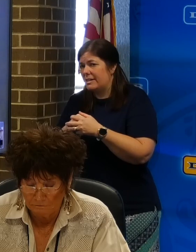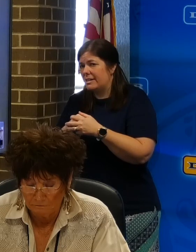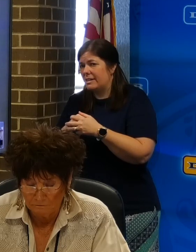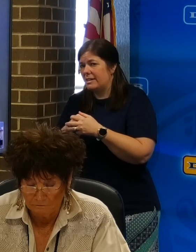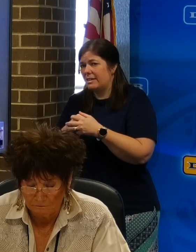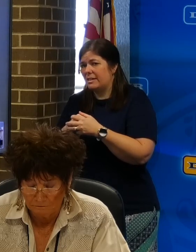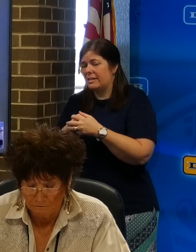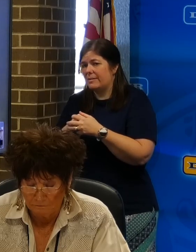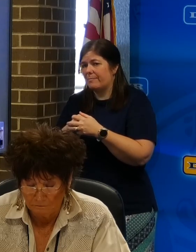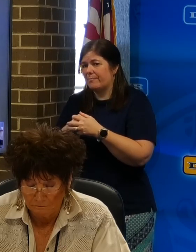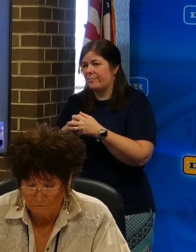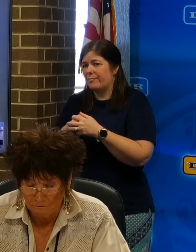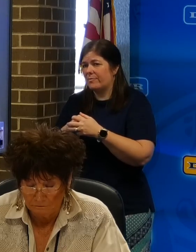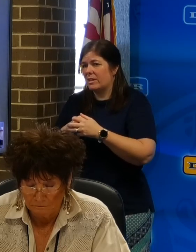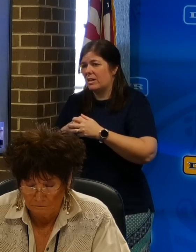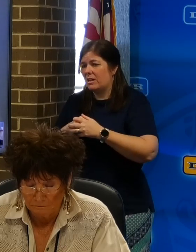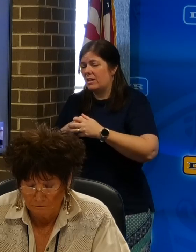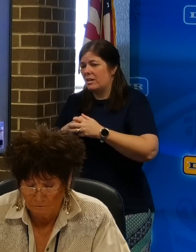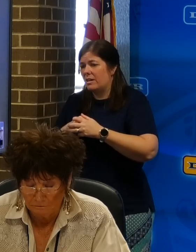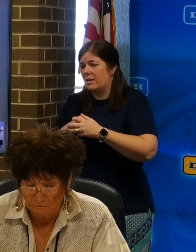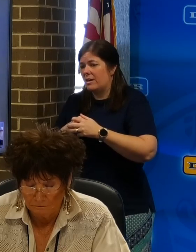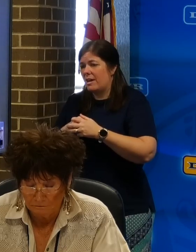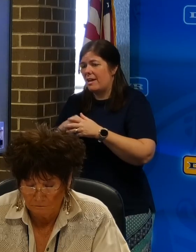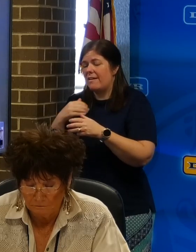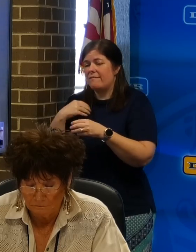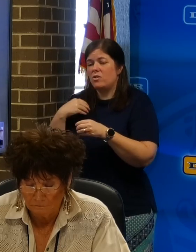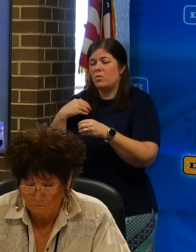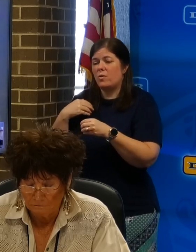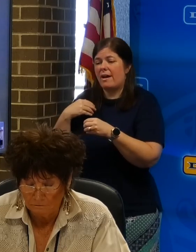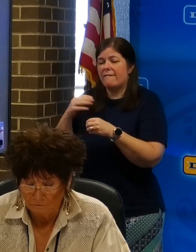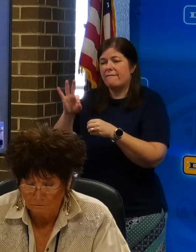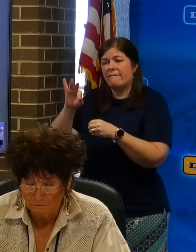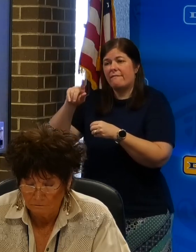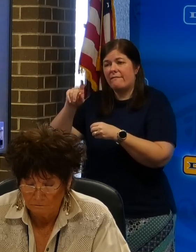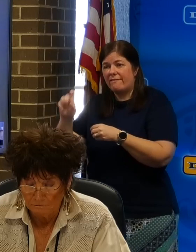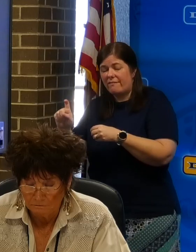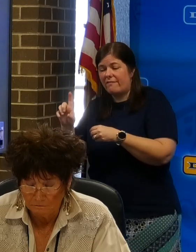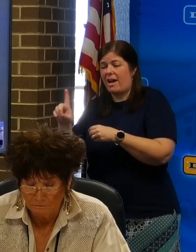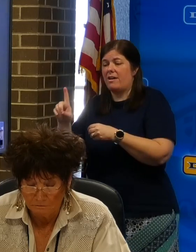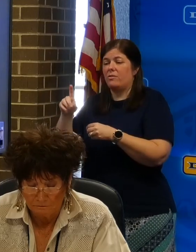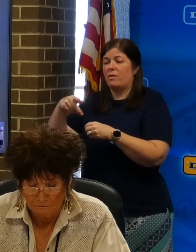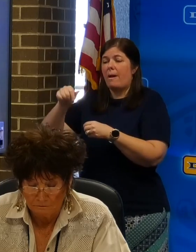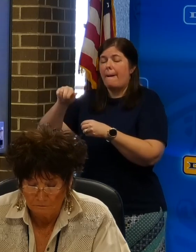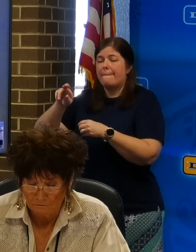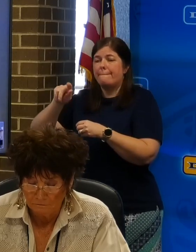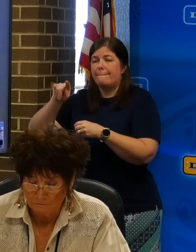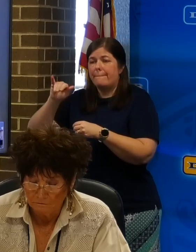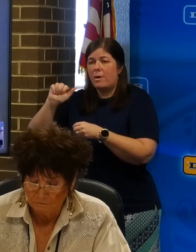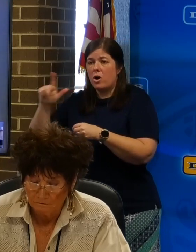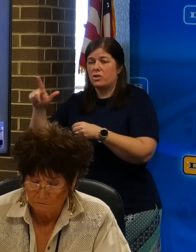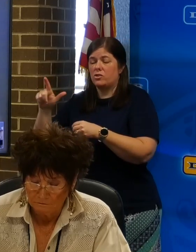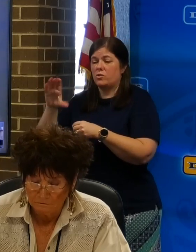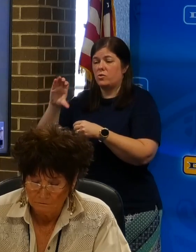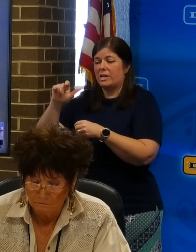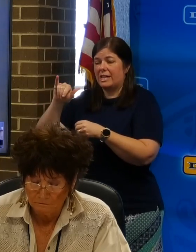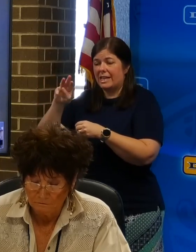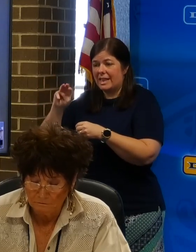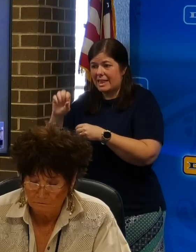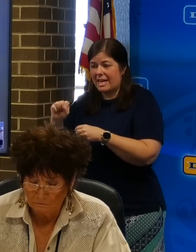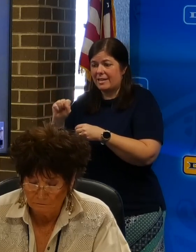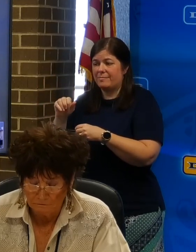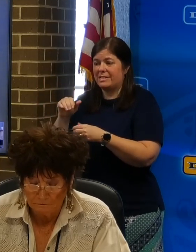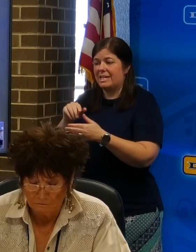notice. Employers are urged to file partial claims or full claims on their employees' behalf. This process actually expedites